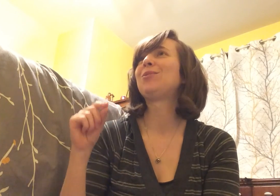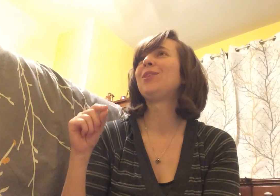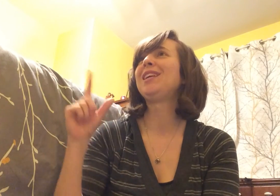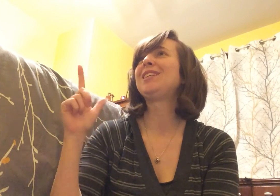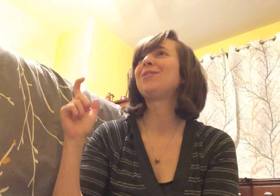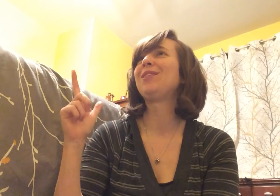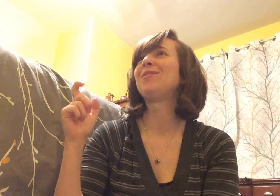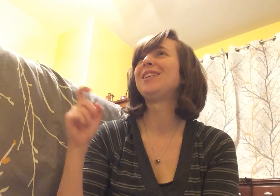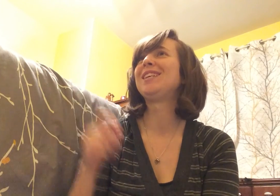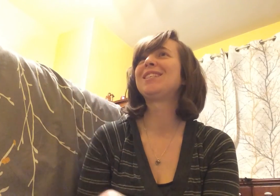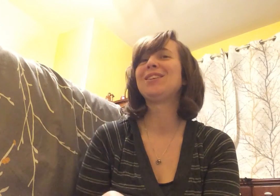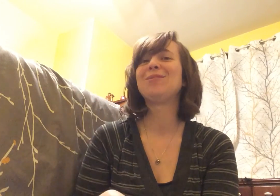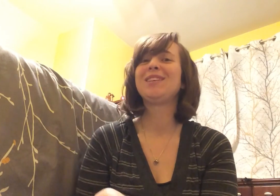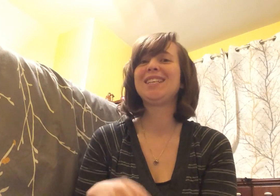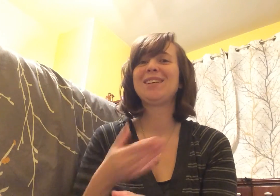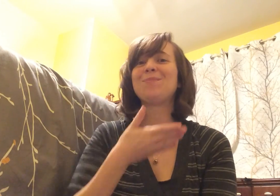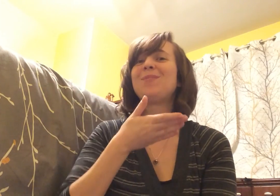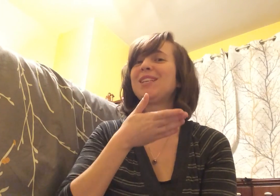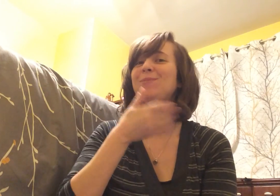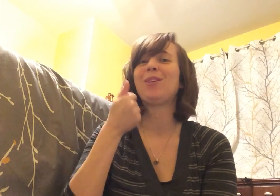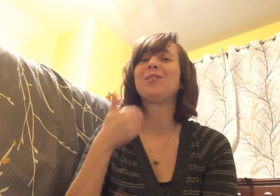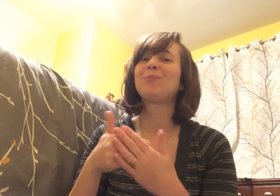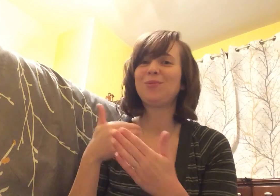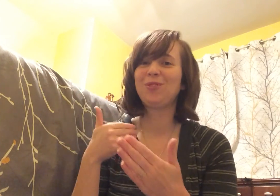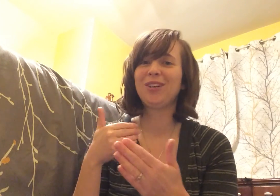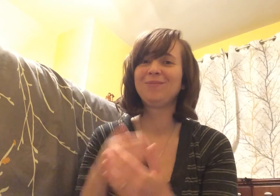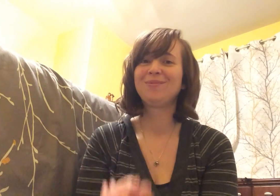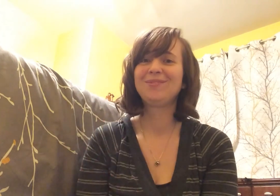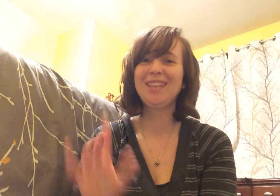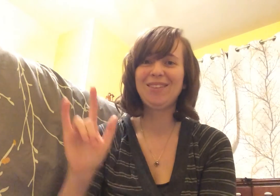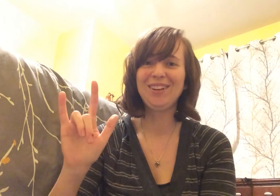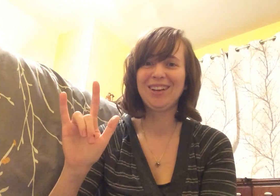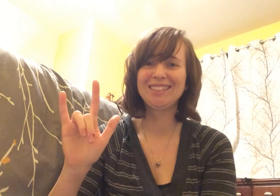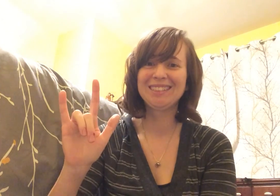2021 is going to be much better than before. Love y'all.